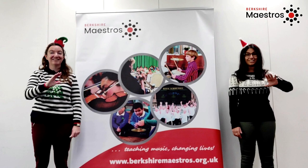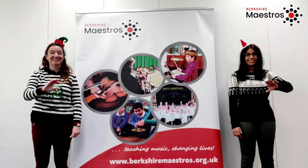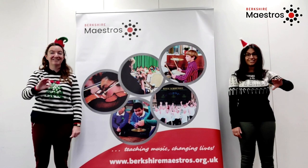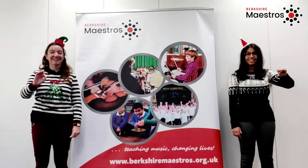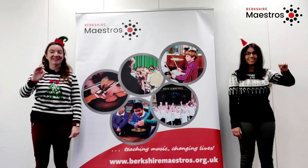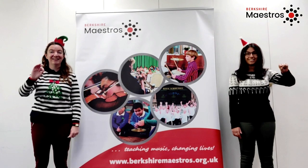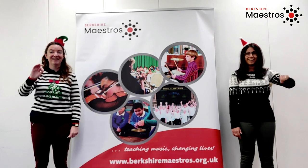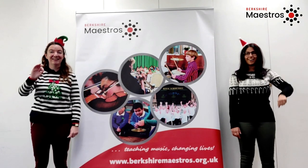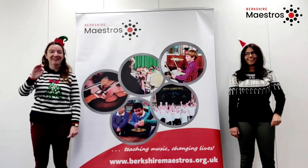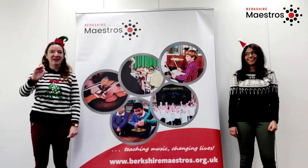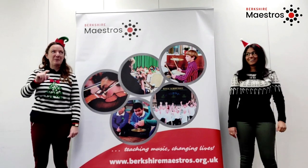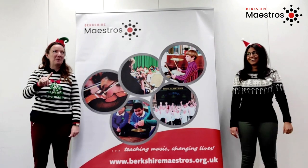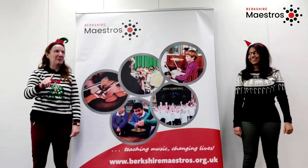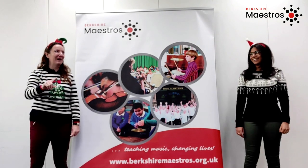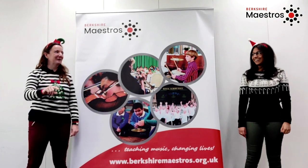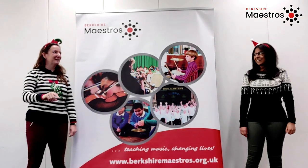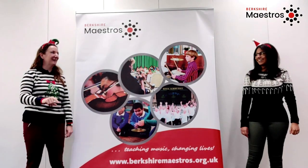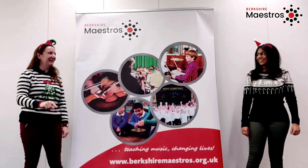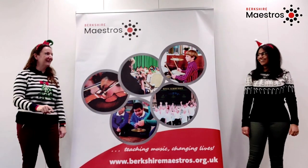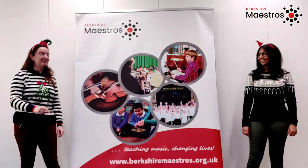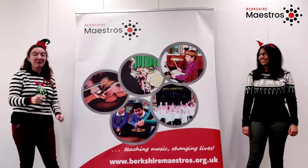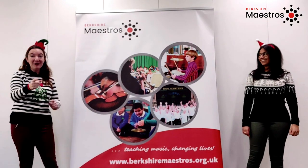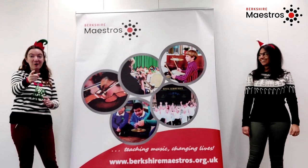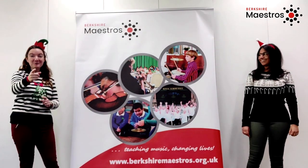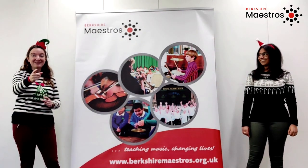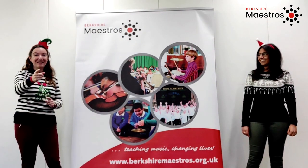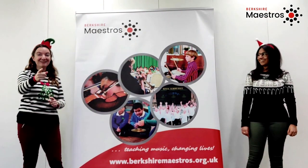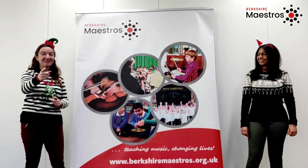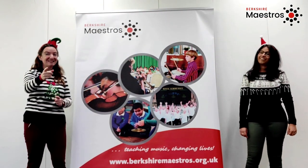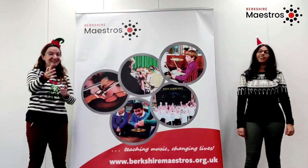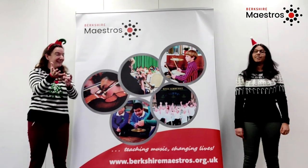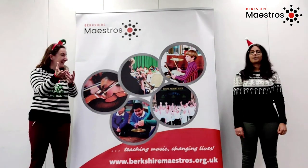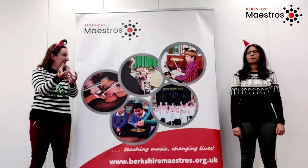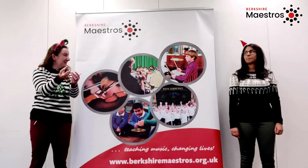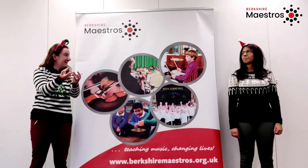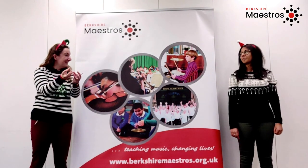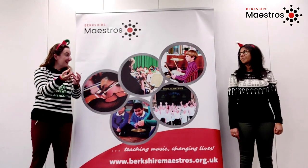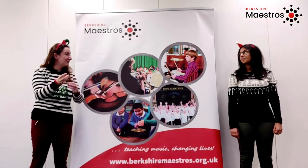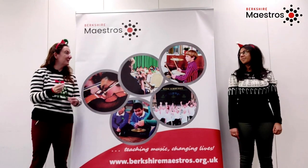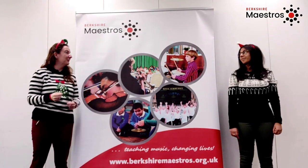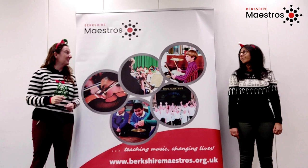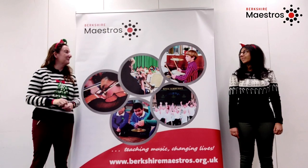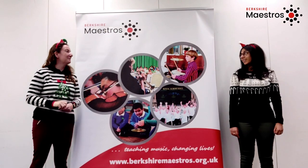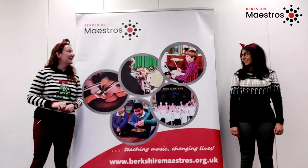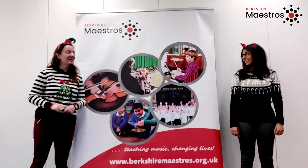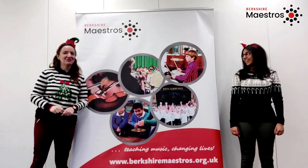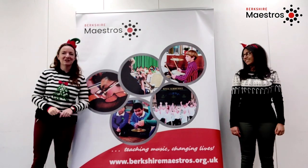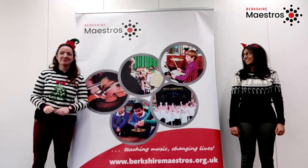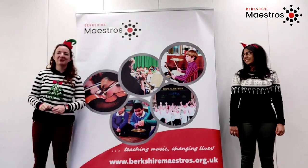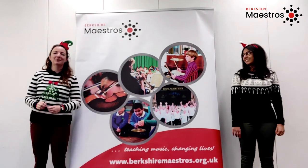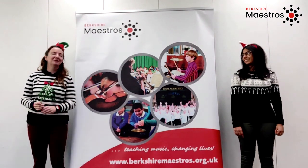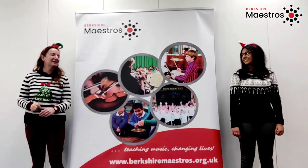Blitzen. Well done. Oh. And by holding that note, did you hear the lovely clash at the bottom? Yes. Just by holding a